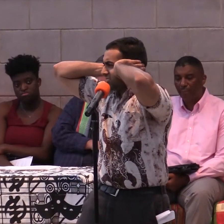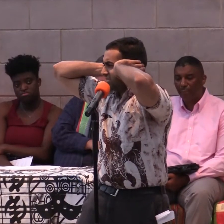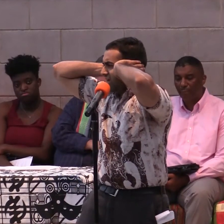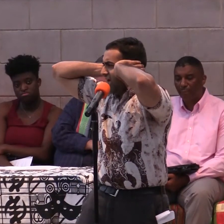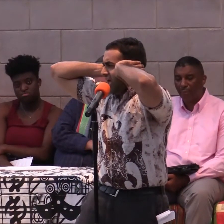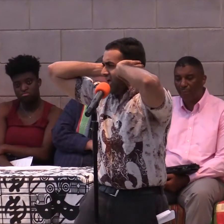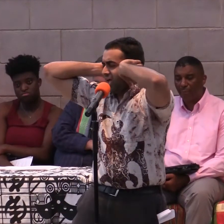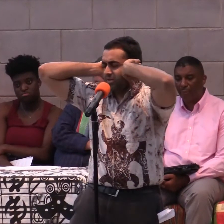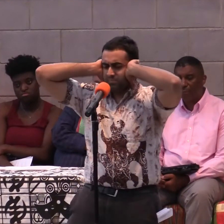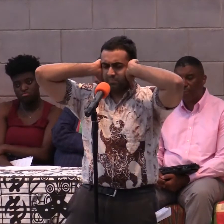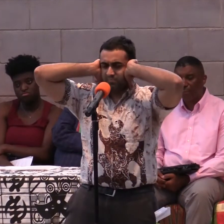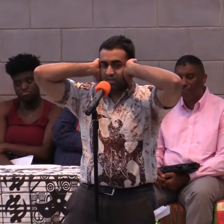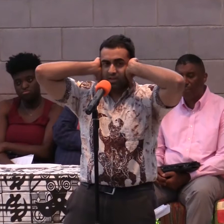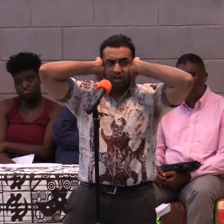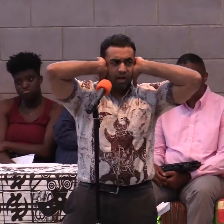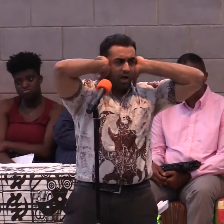Hayya lis-salah.